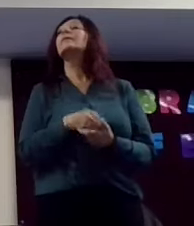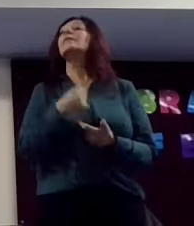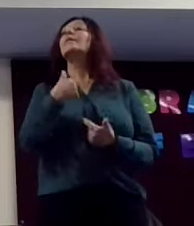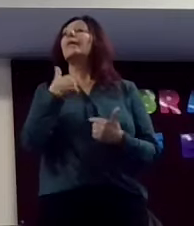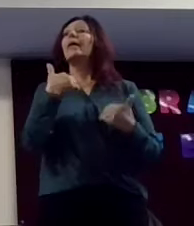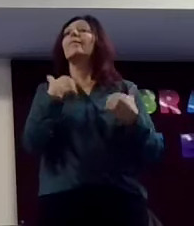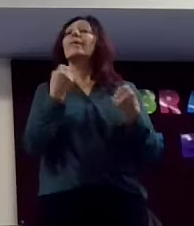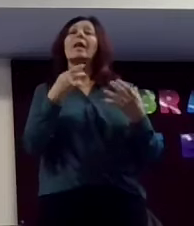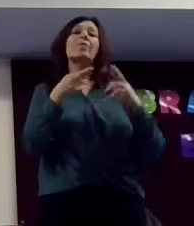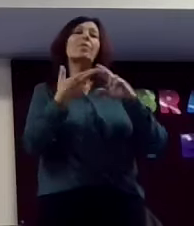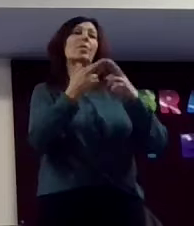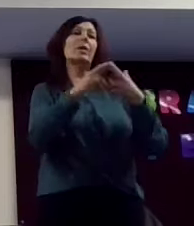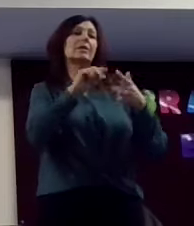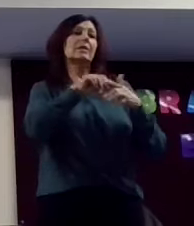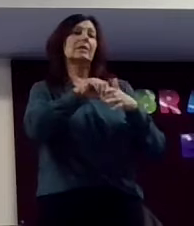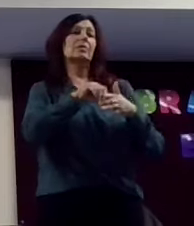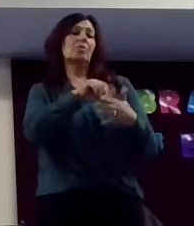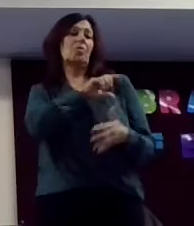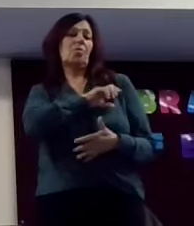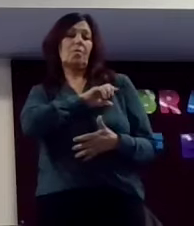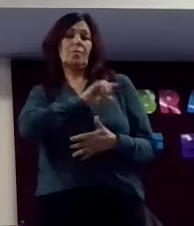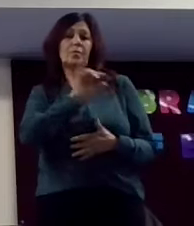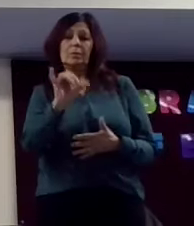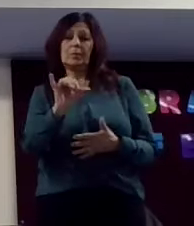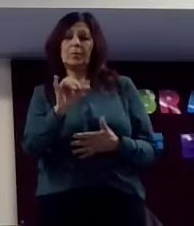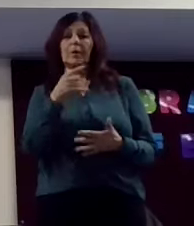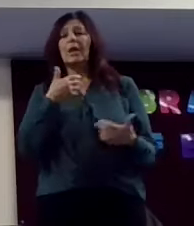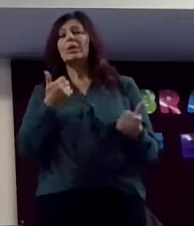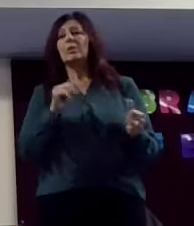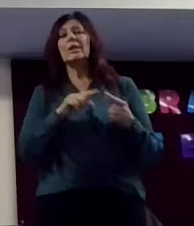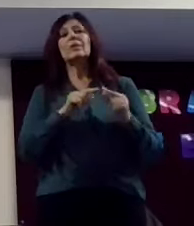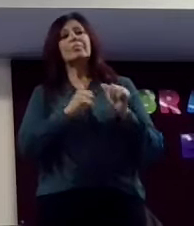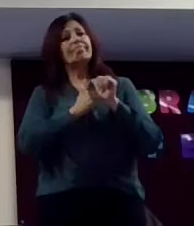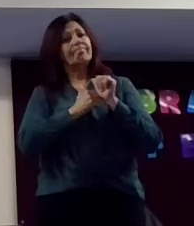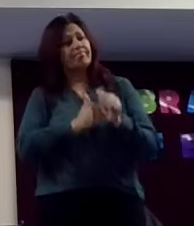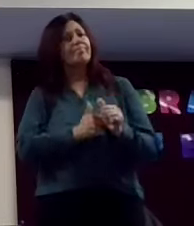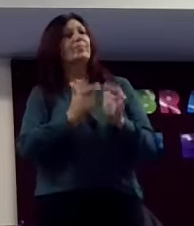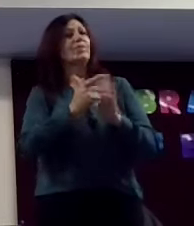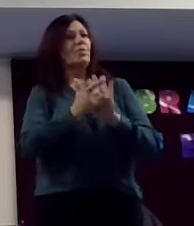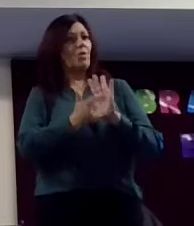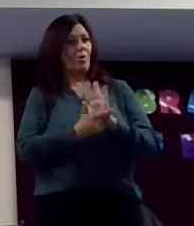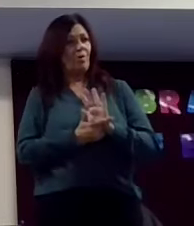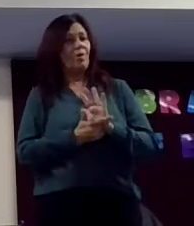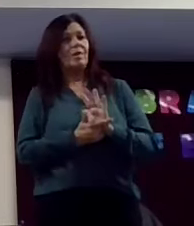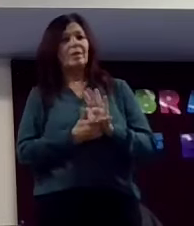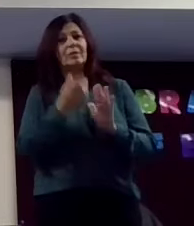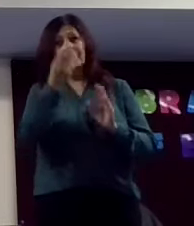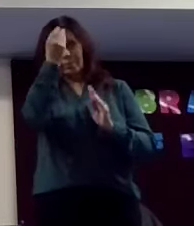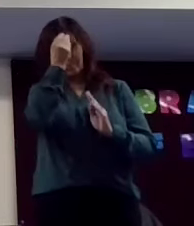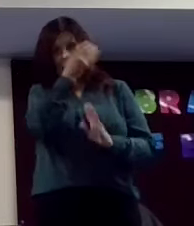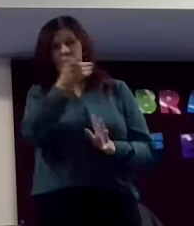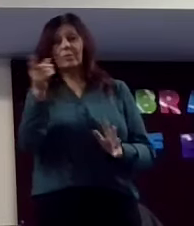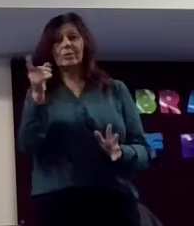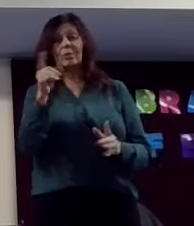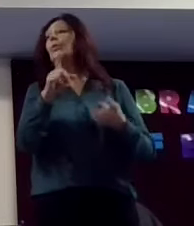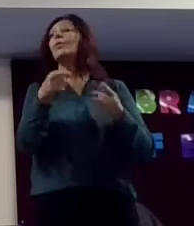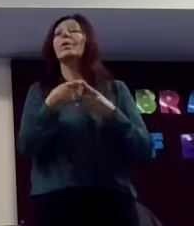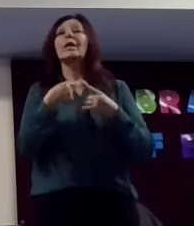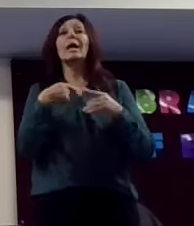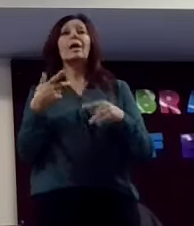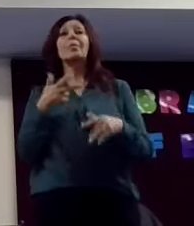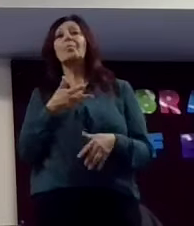have a lot of relatives that are in law enforcement as well. So I try to stick by the law. And just to let you guys all know, when I